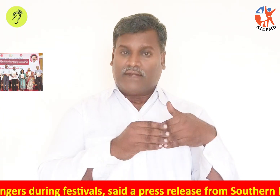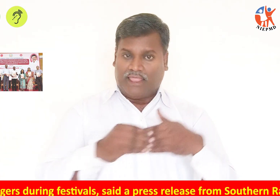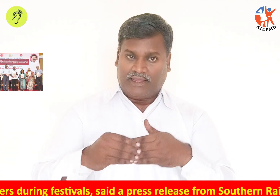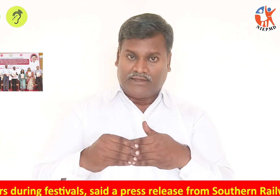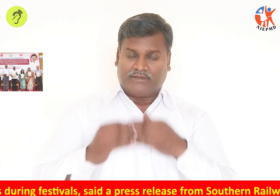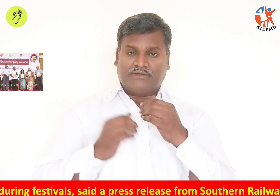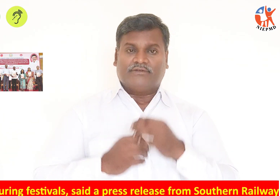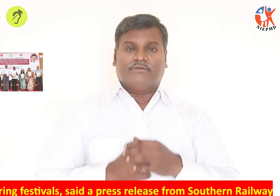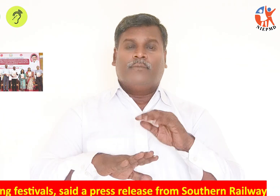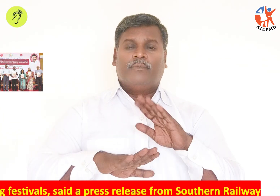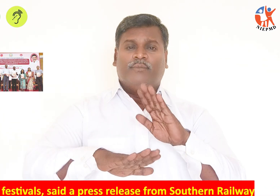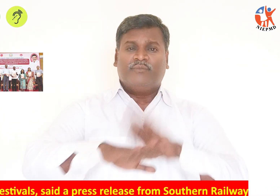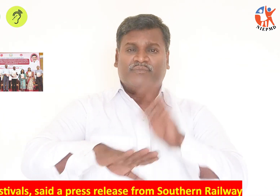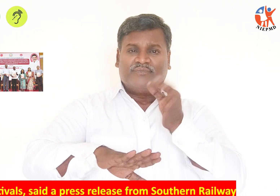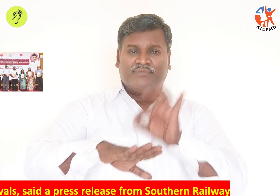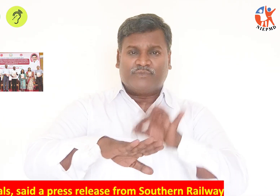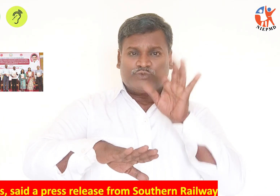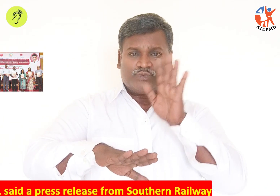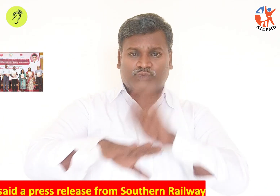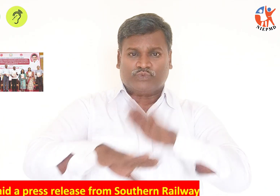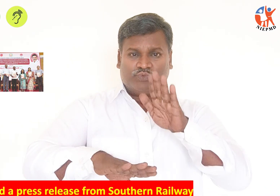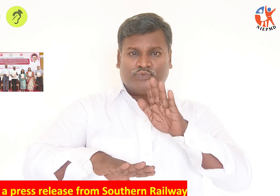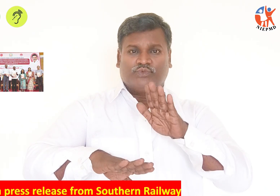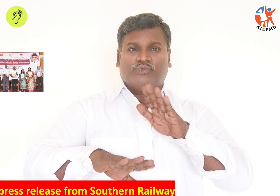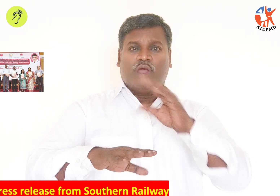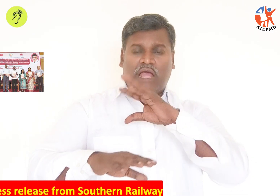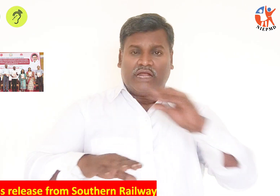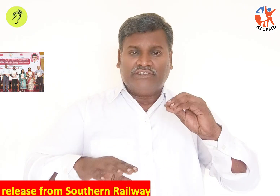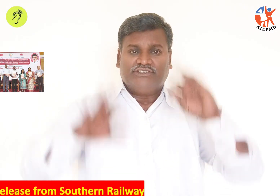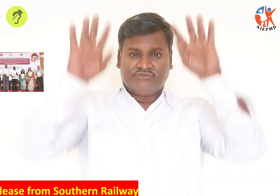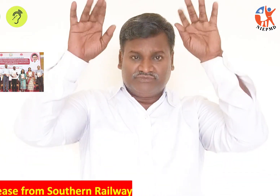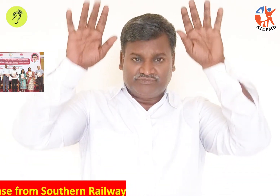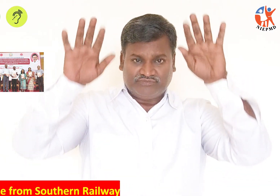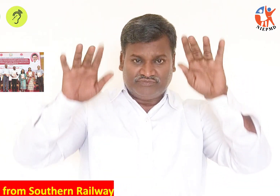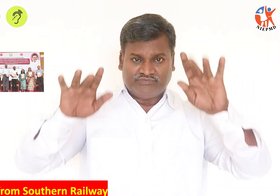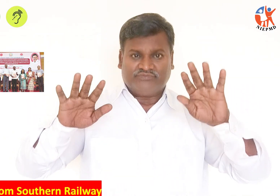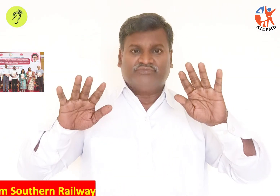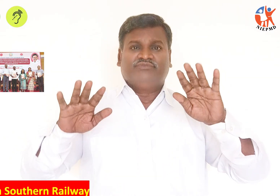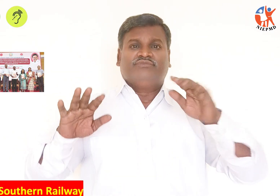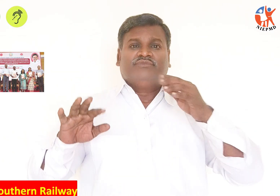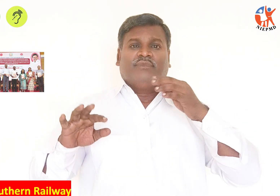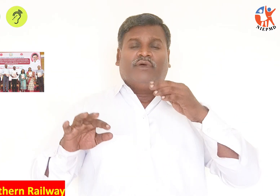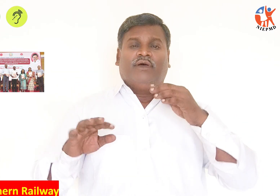standard guidelines for the prevention of dengue and monsoon related illnesses across tamilnadu